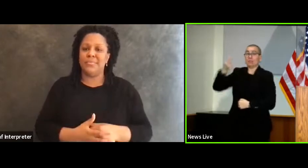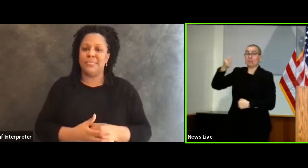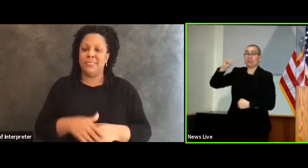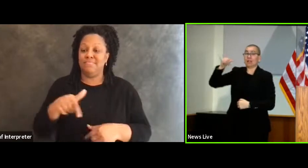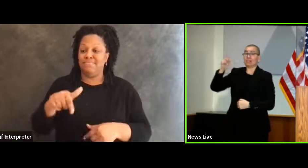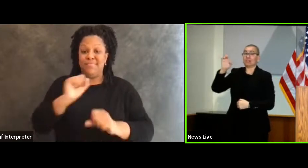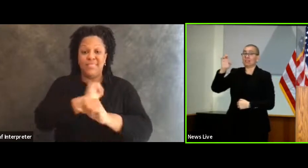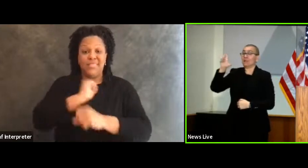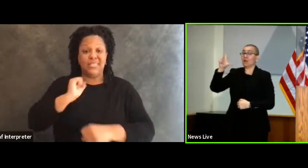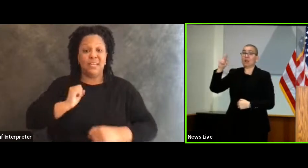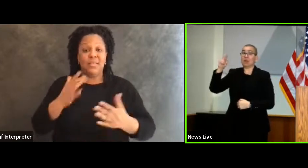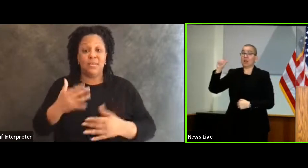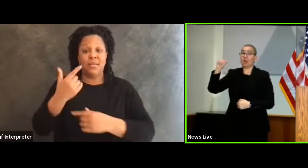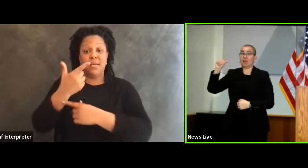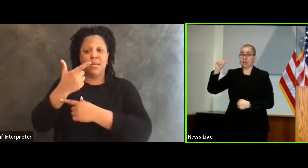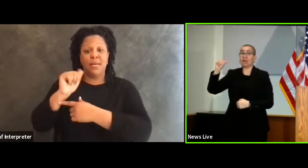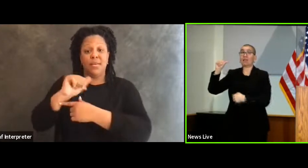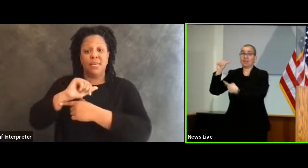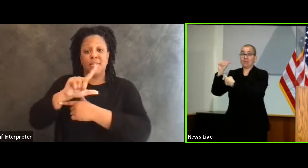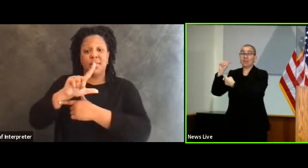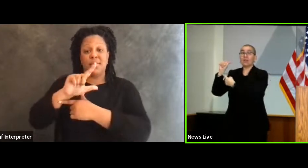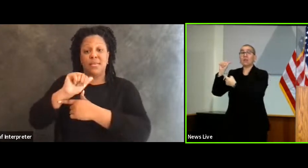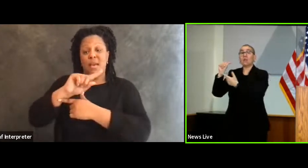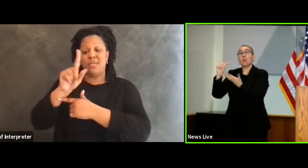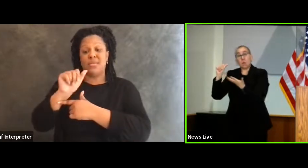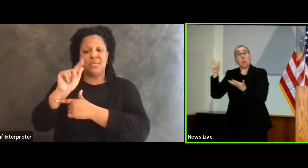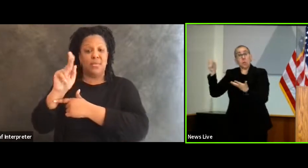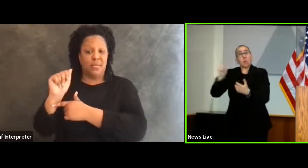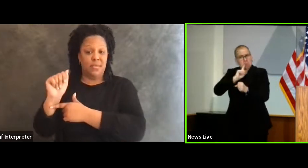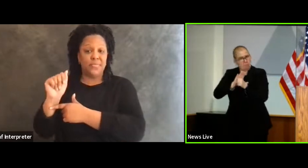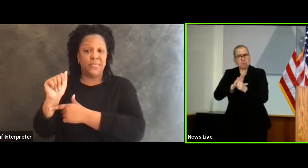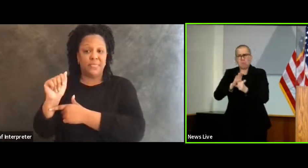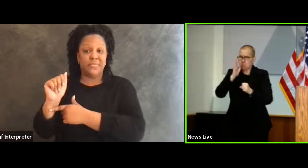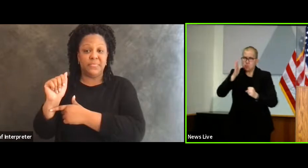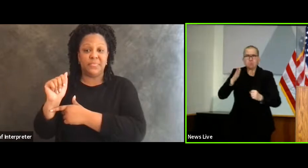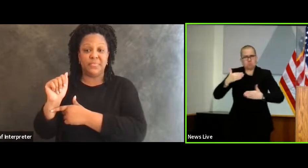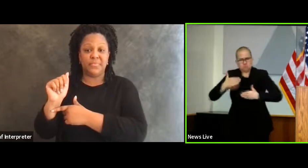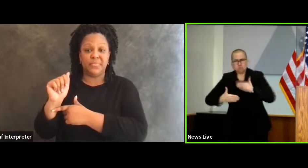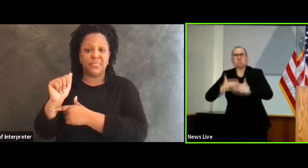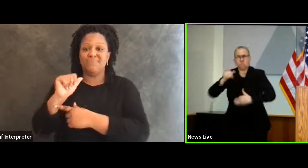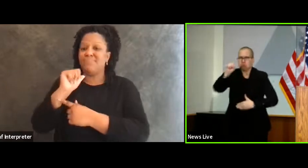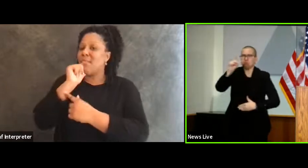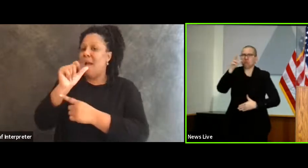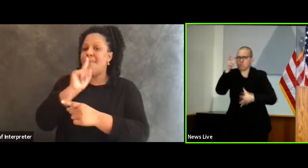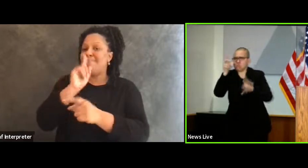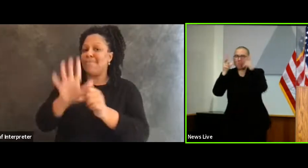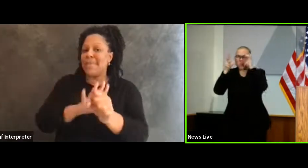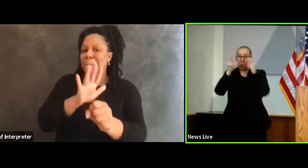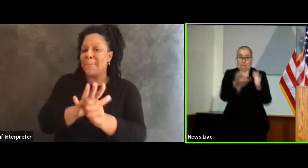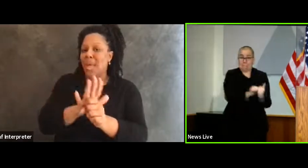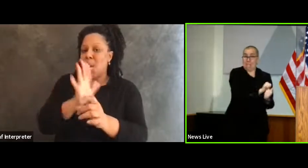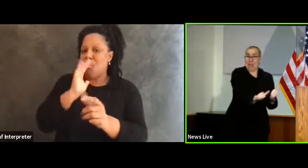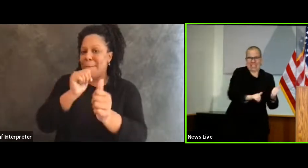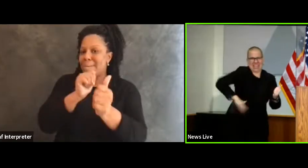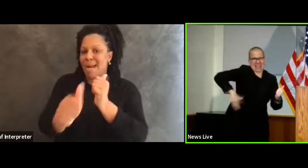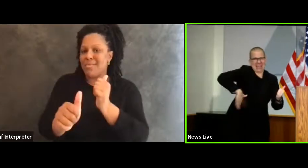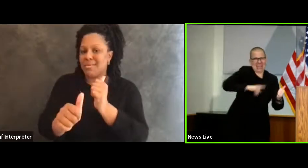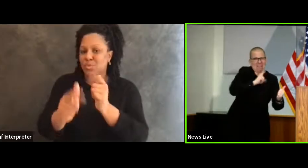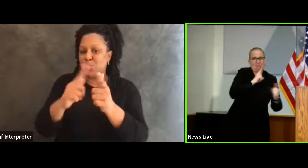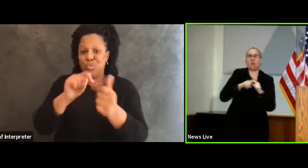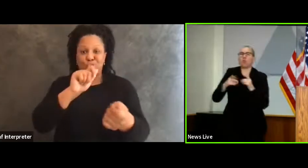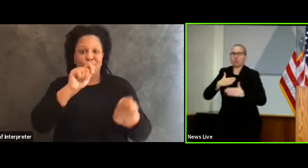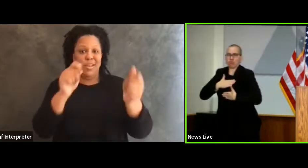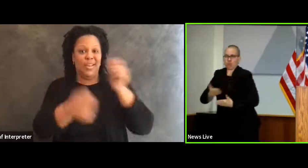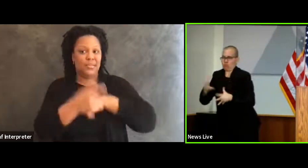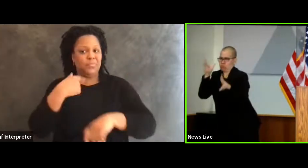play out, he won't commit to actually passing the reforms we desperately need. Right now, we have a window of